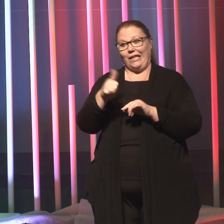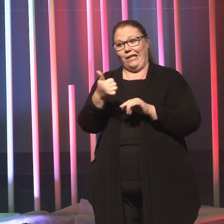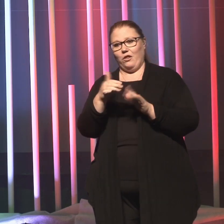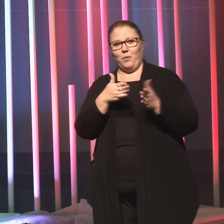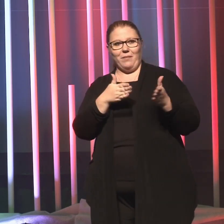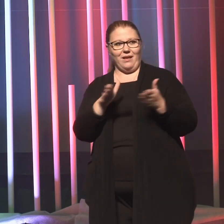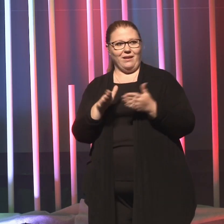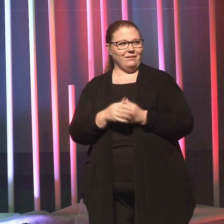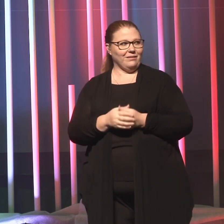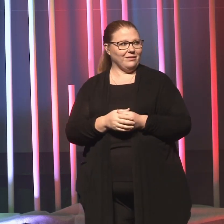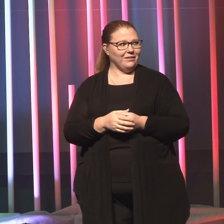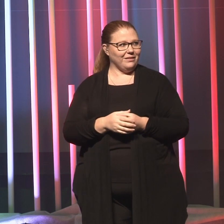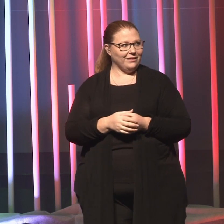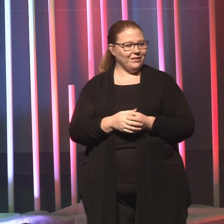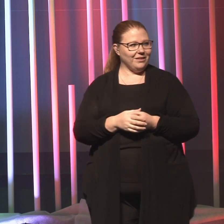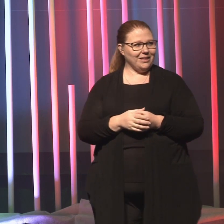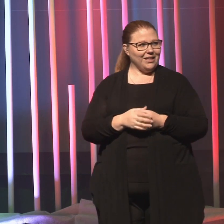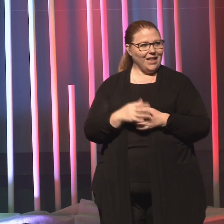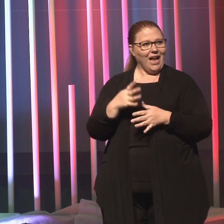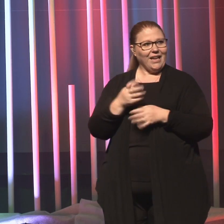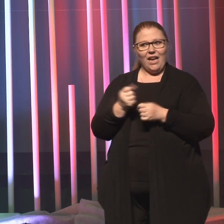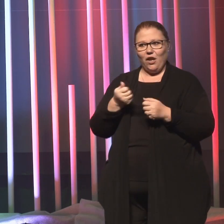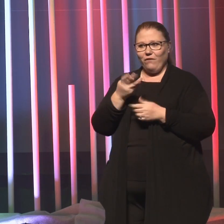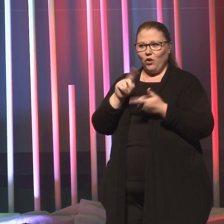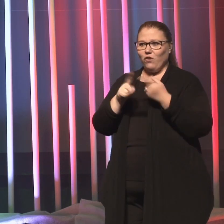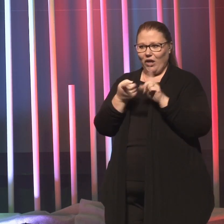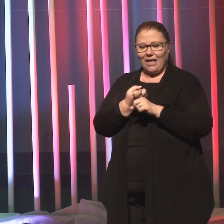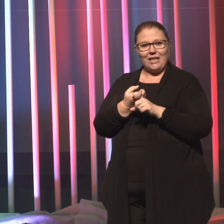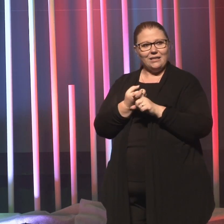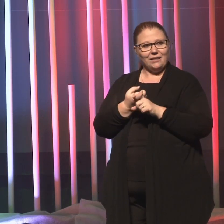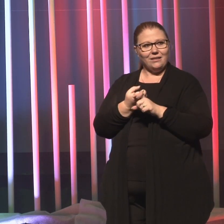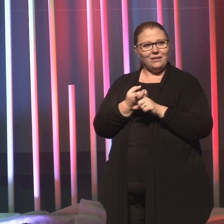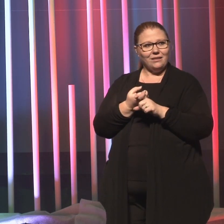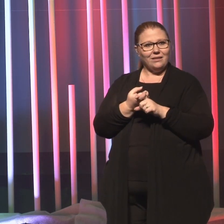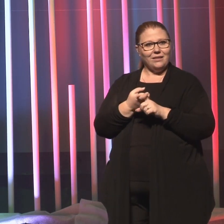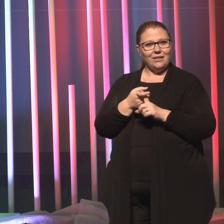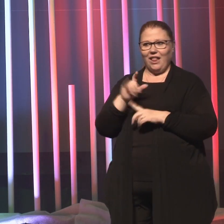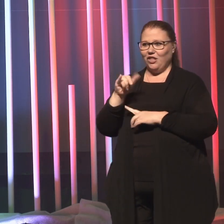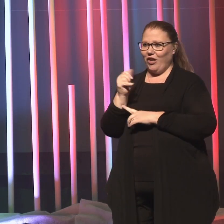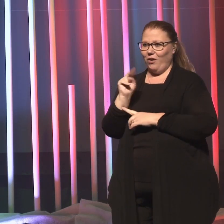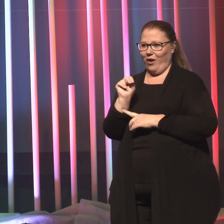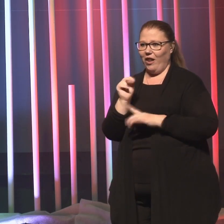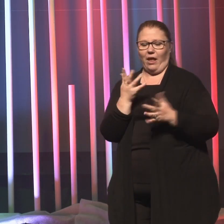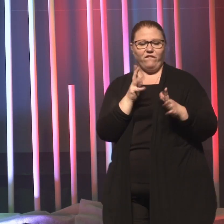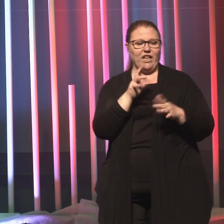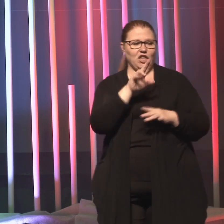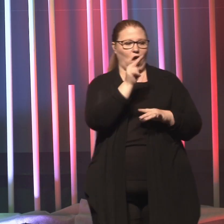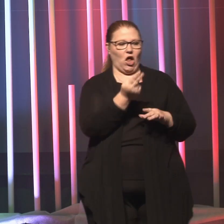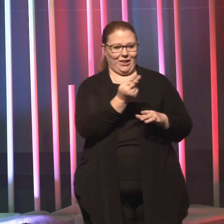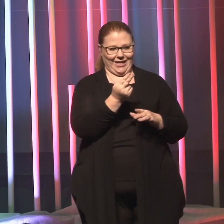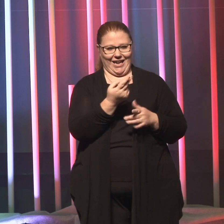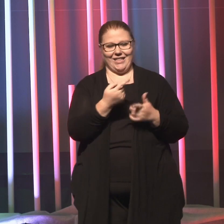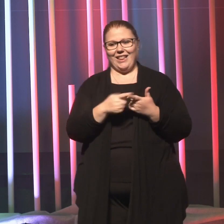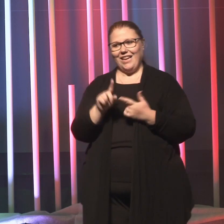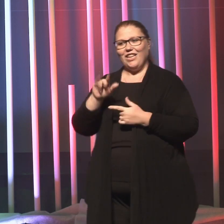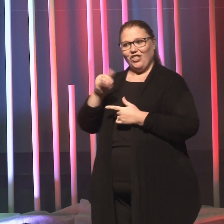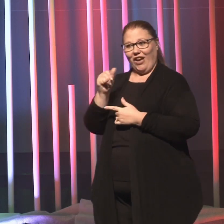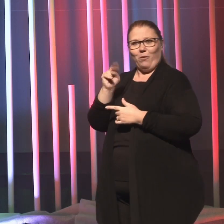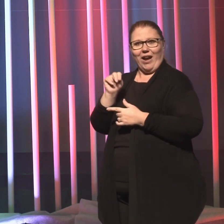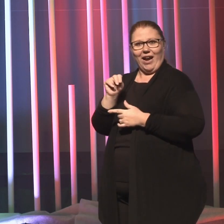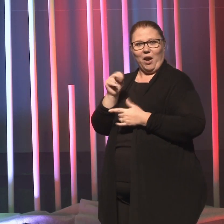Plan. Grab a couple of friends, first of the year, get through the holidays. Just say, hey, let's read this